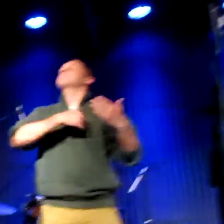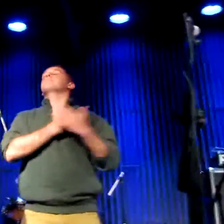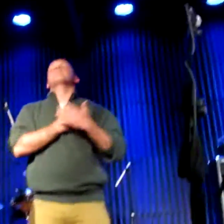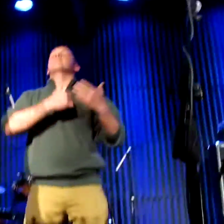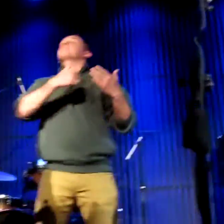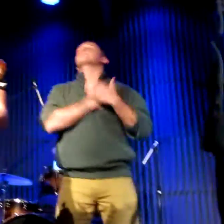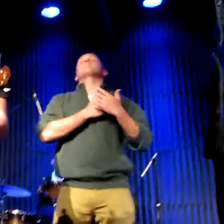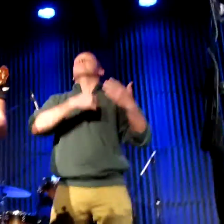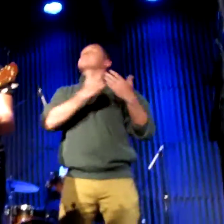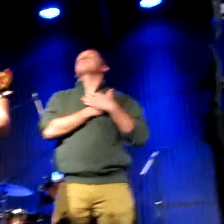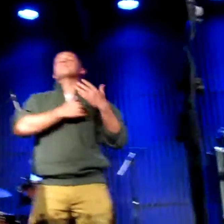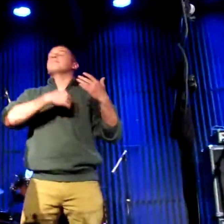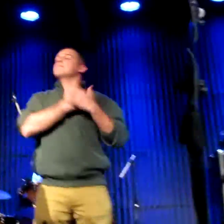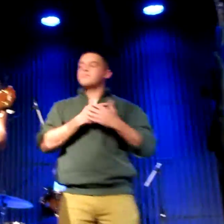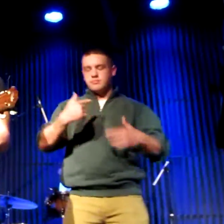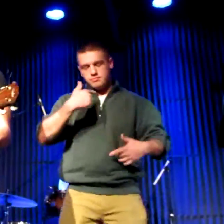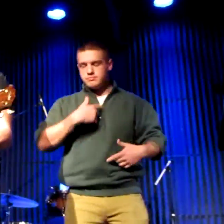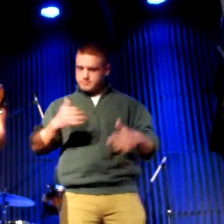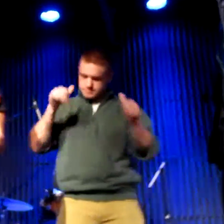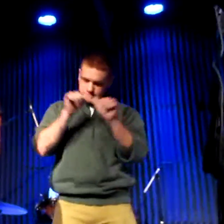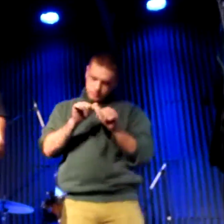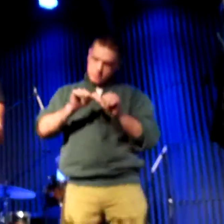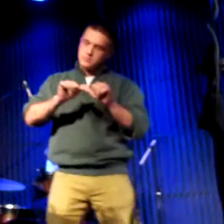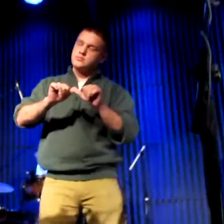out rambling, yeah, but keeping on.